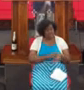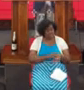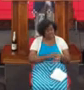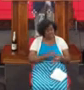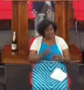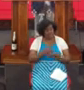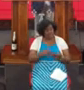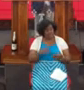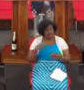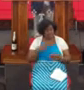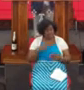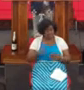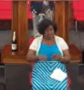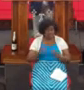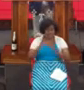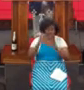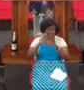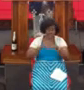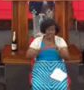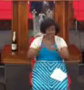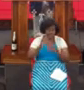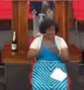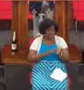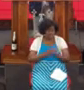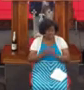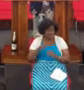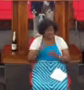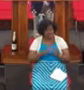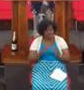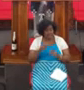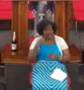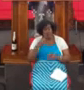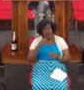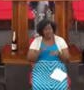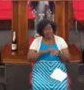touch Jesus. Jesus said, who touched?